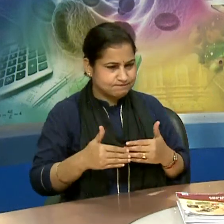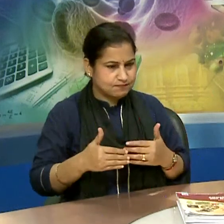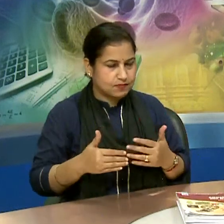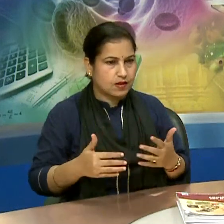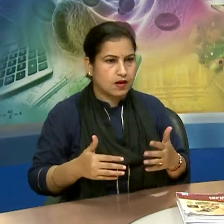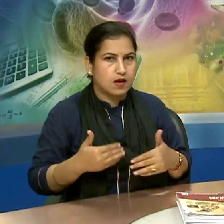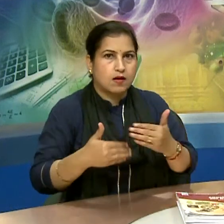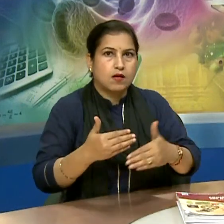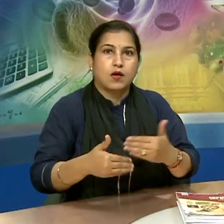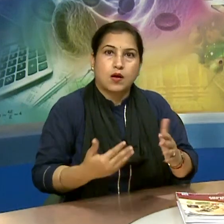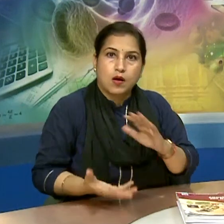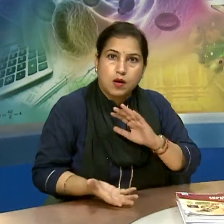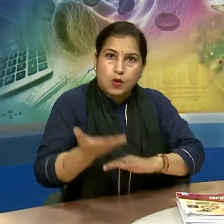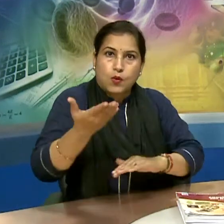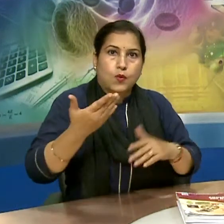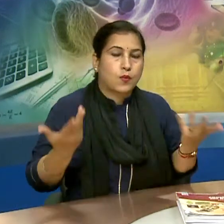As a consequence,